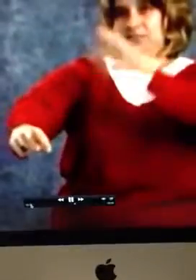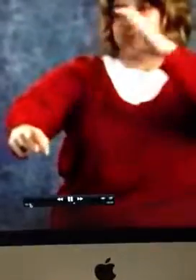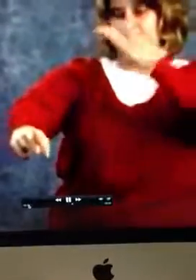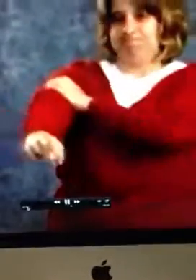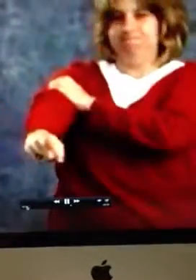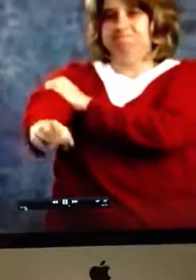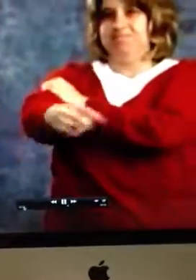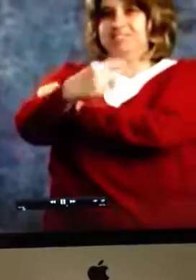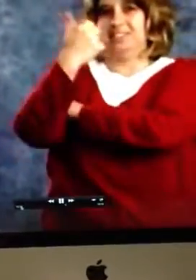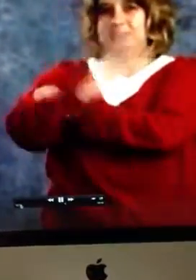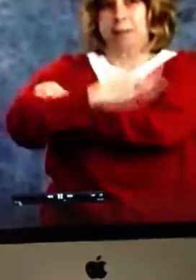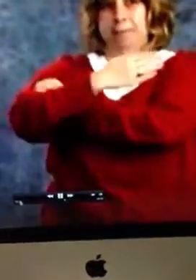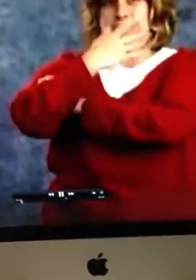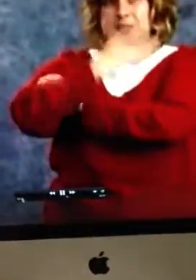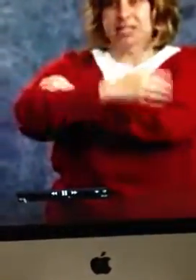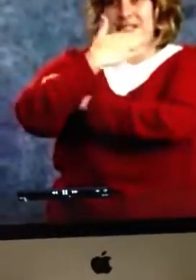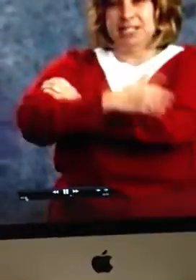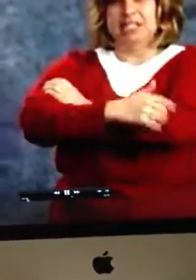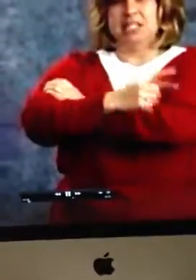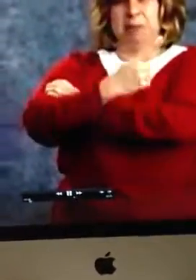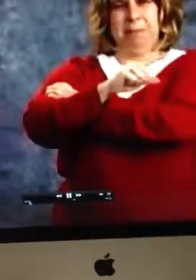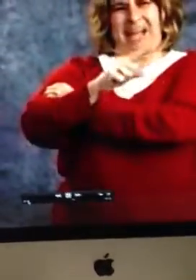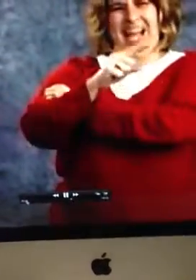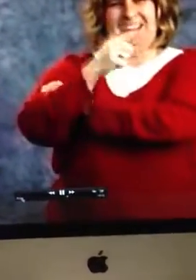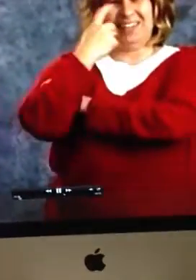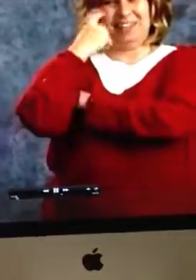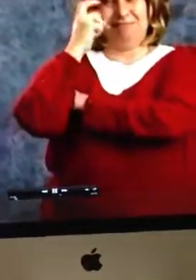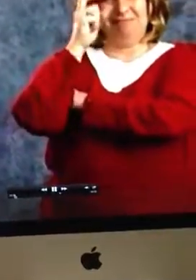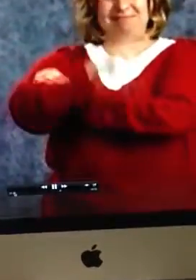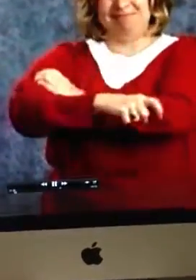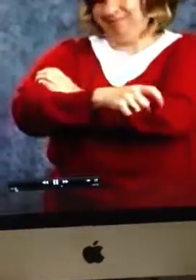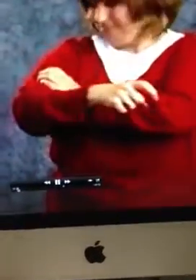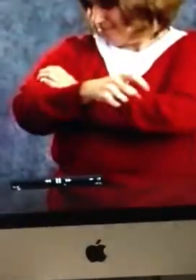But his right arm, it was still bleeding.